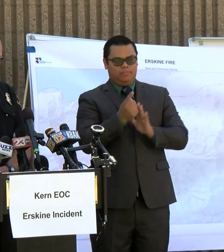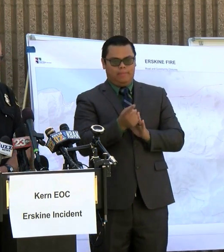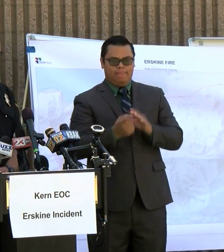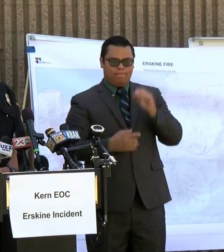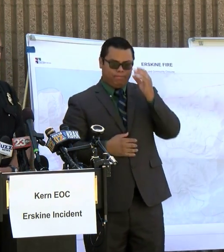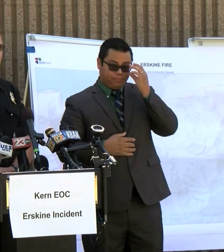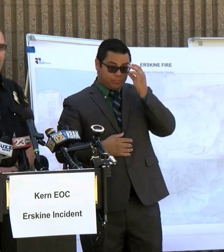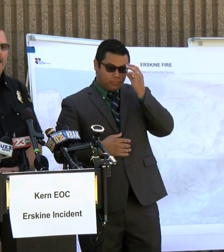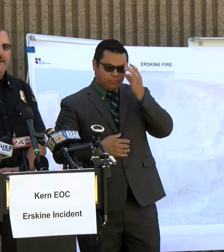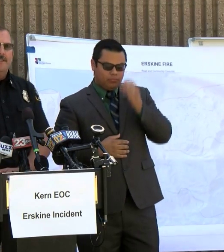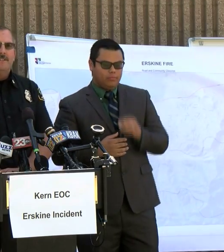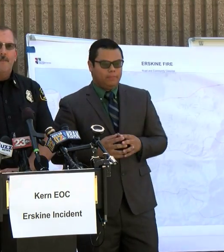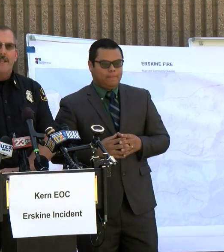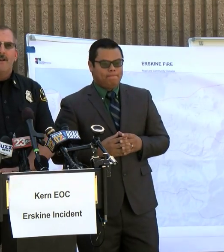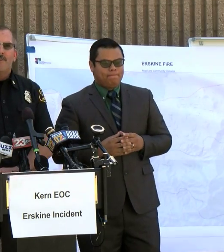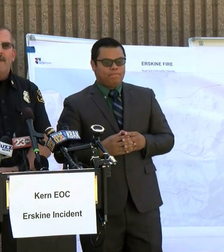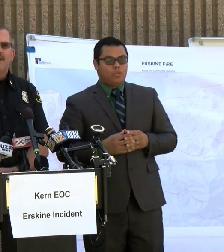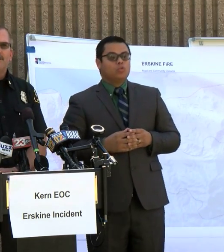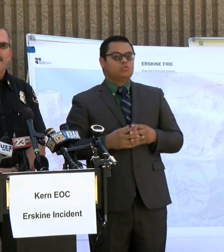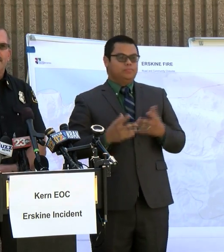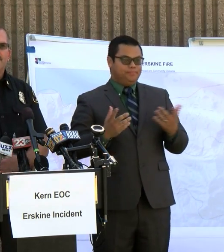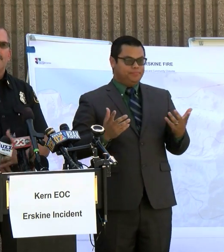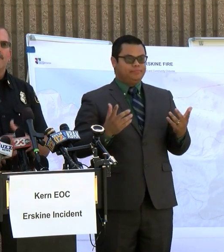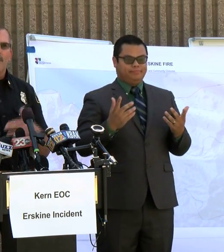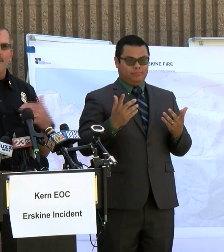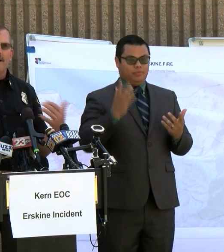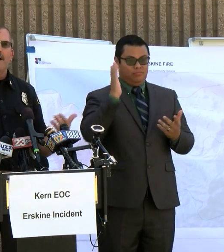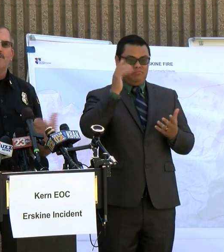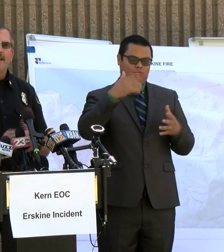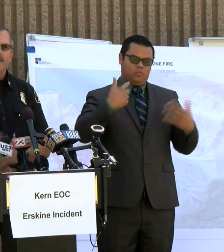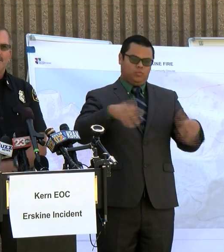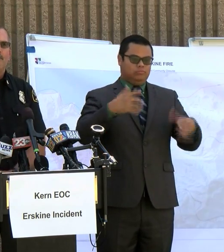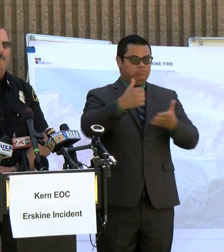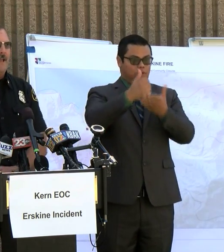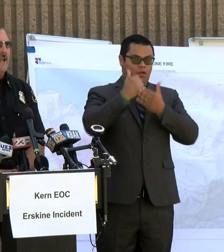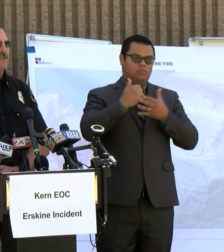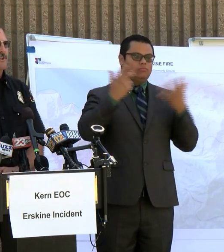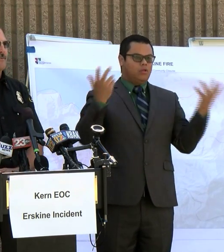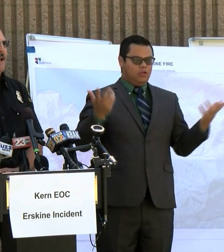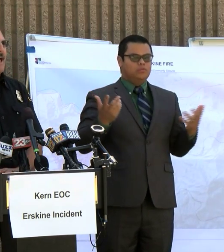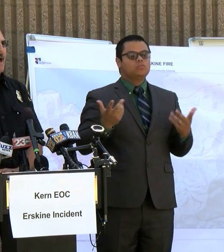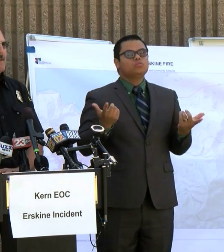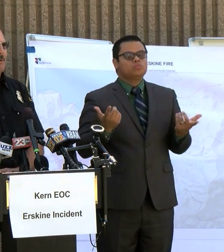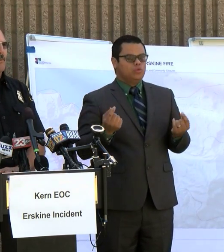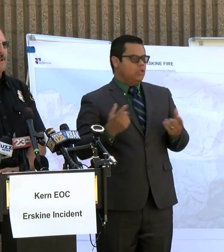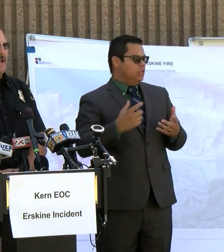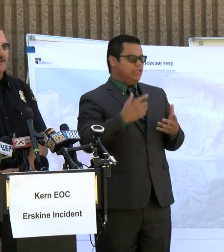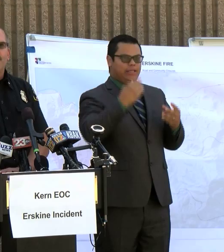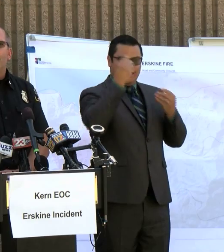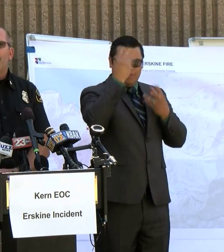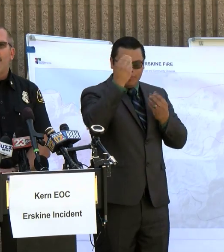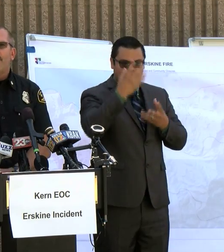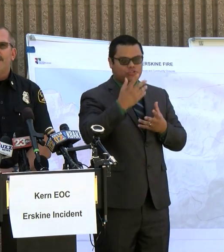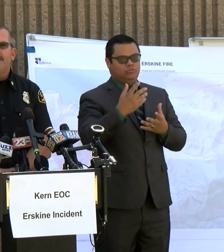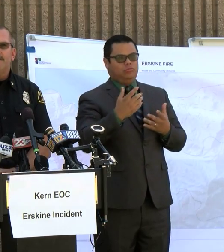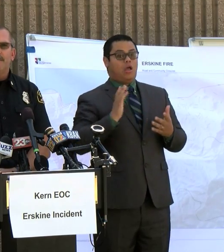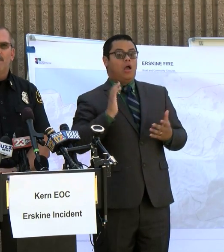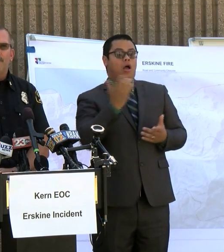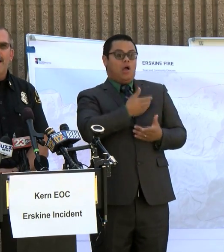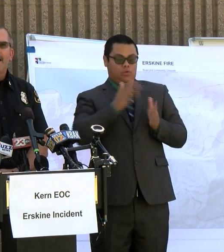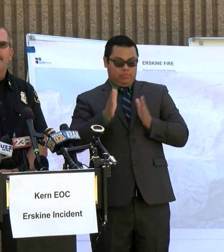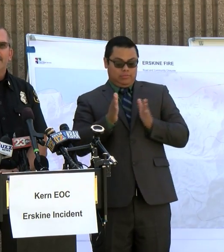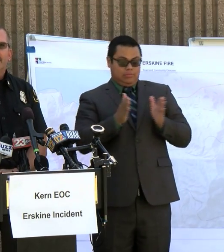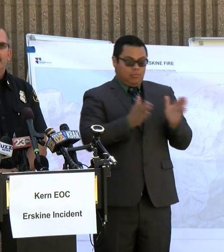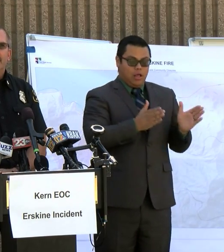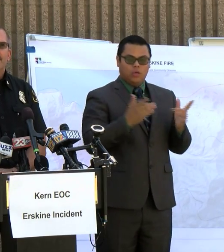So this will help with disseminating our information as it's growing, our transition plan to have people re-enter their properties and be